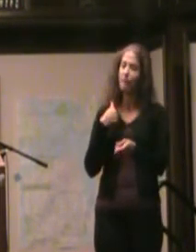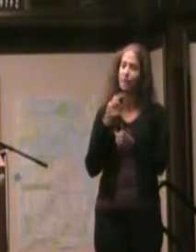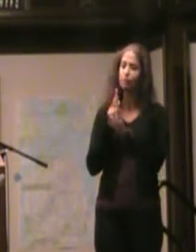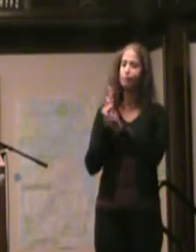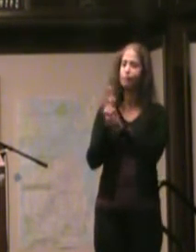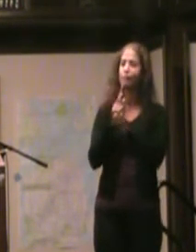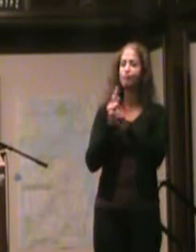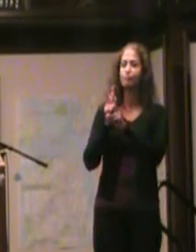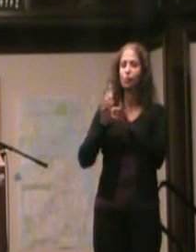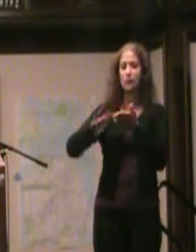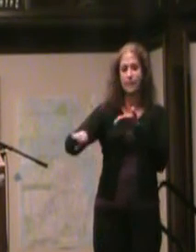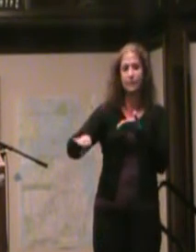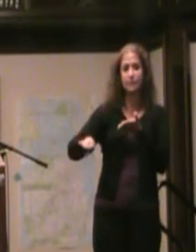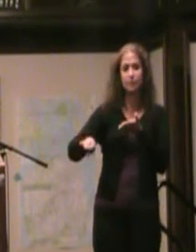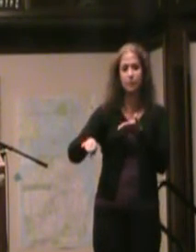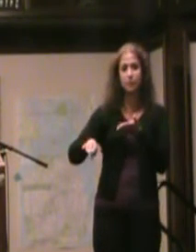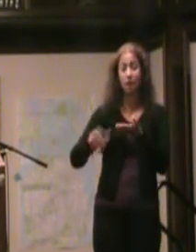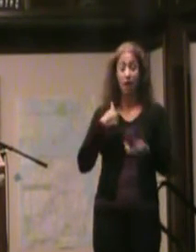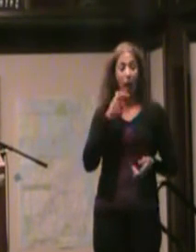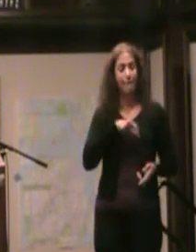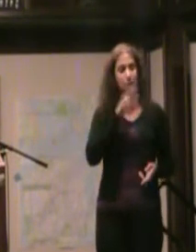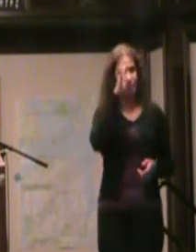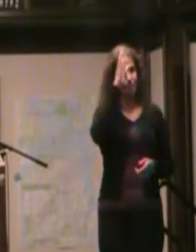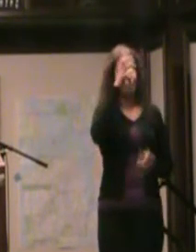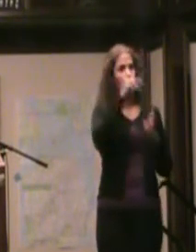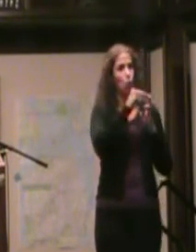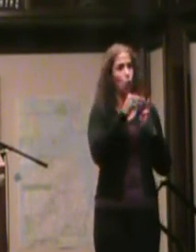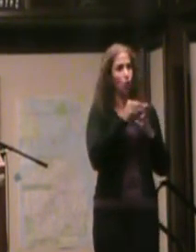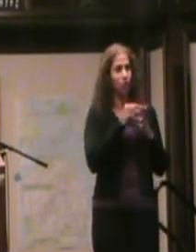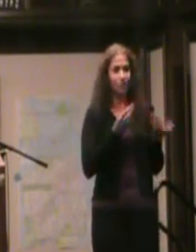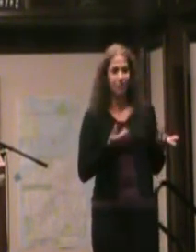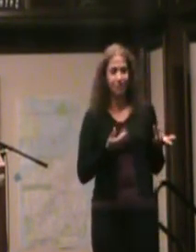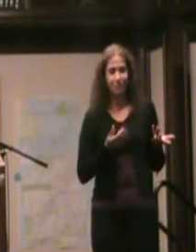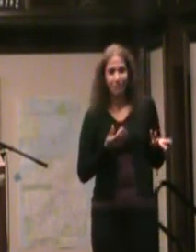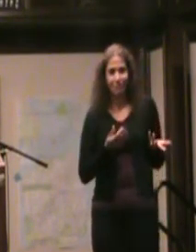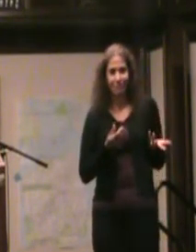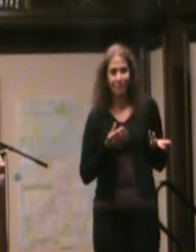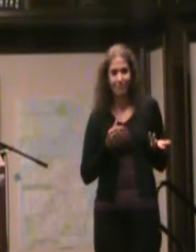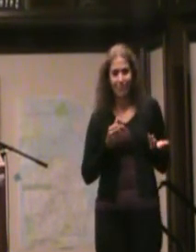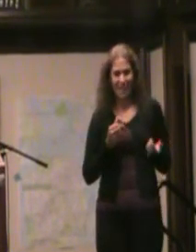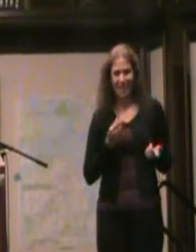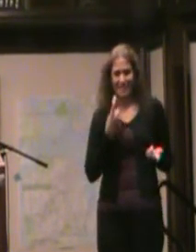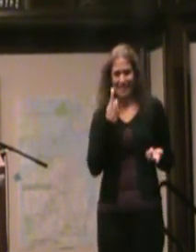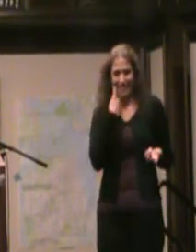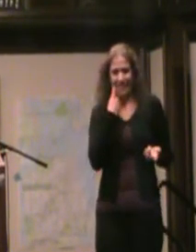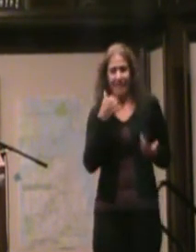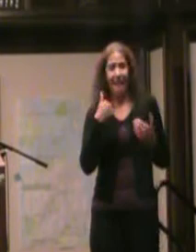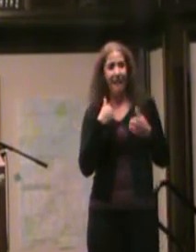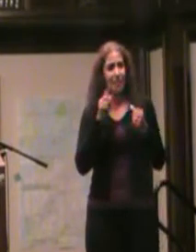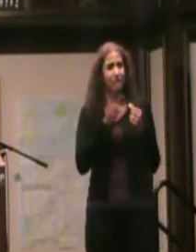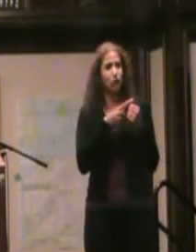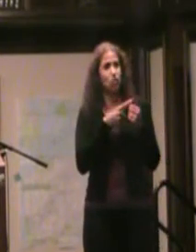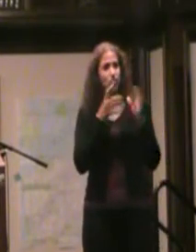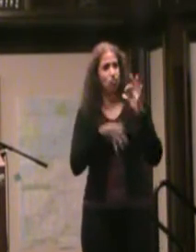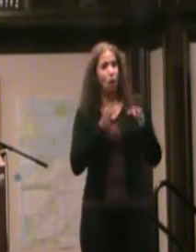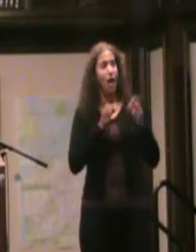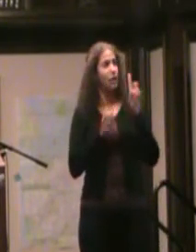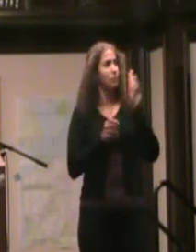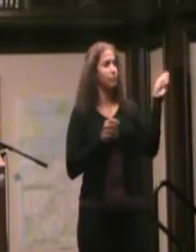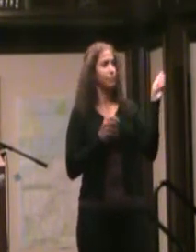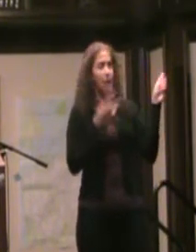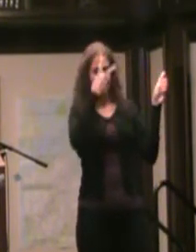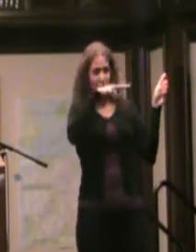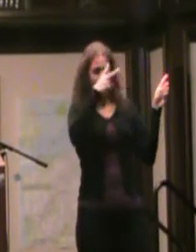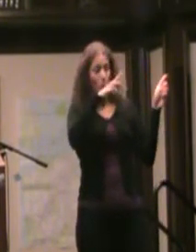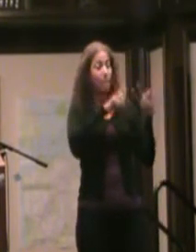word that communicates. It doesn't exist. I mean, they just barely had their first trial. It doesn't exist. But I